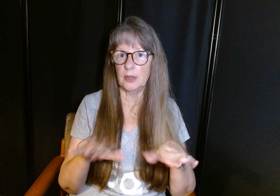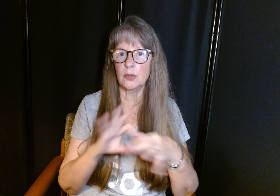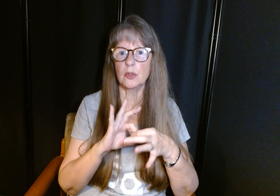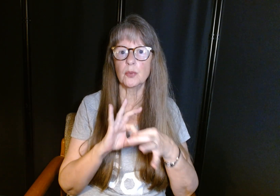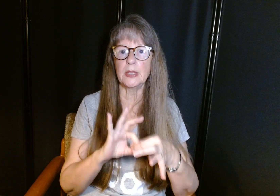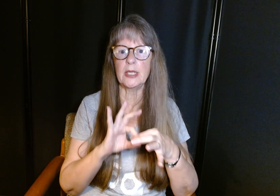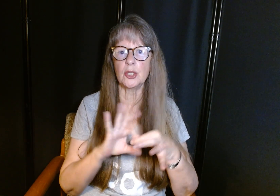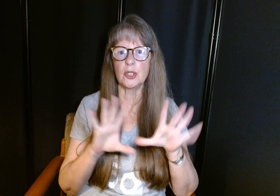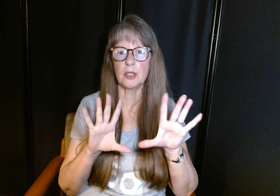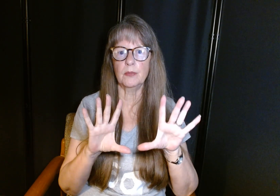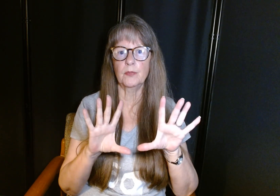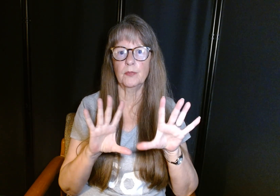it's a relationship.